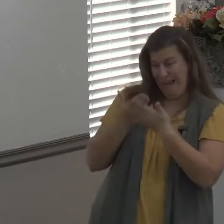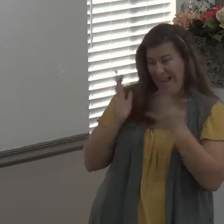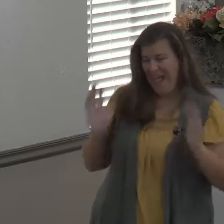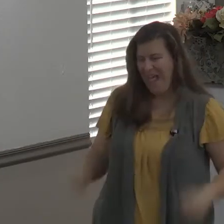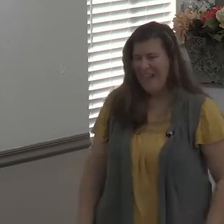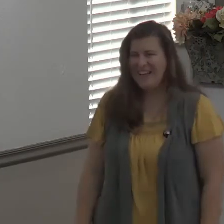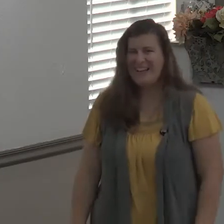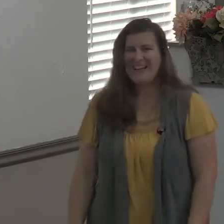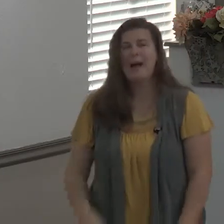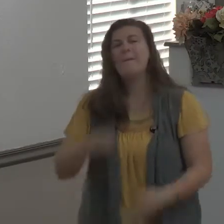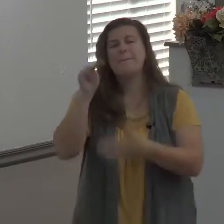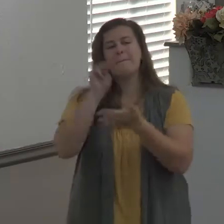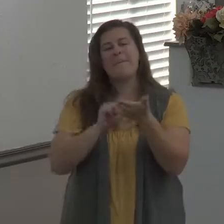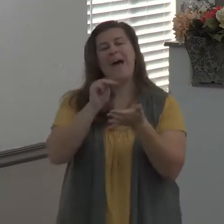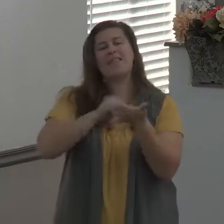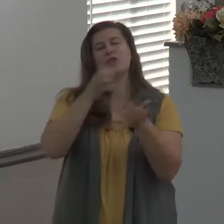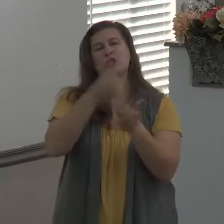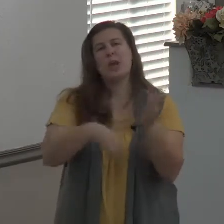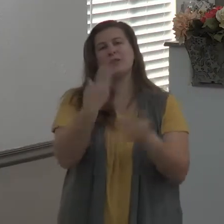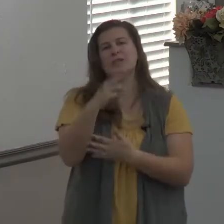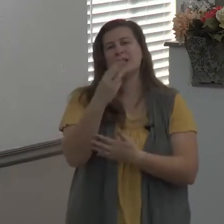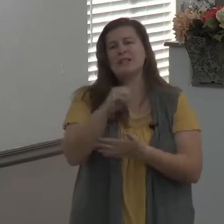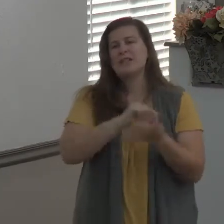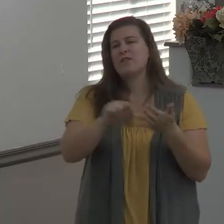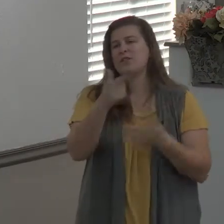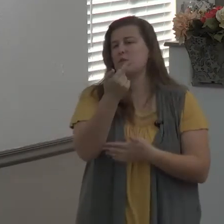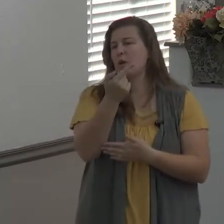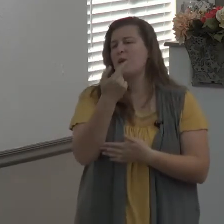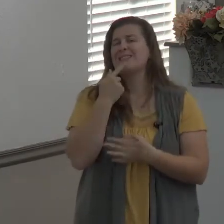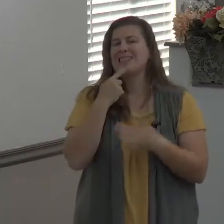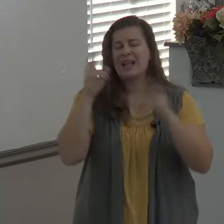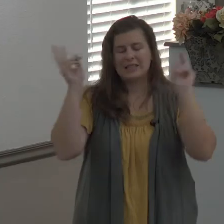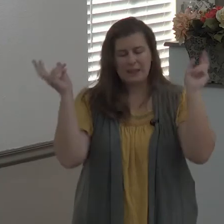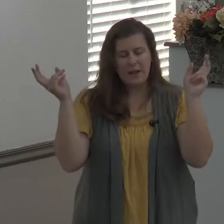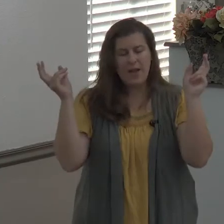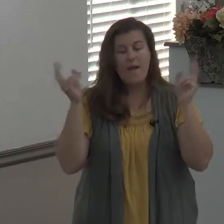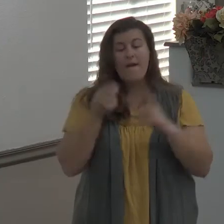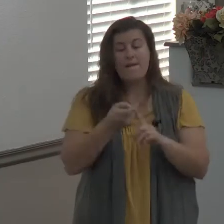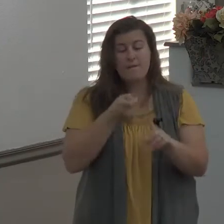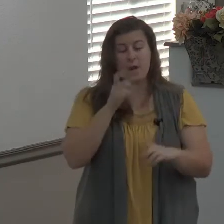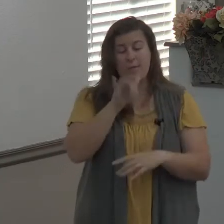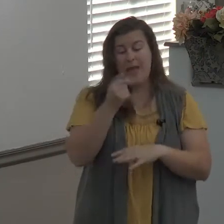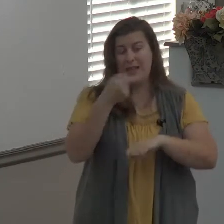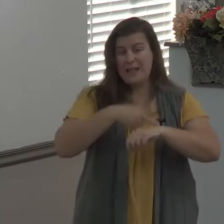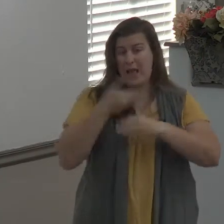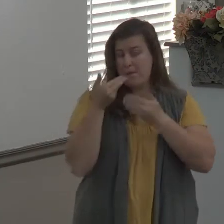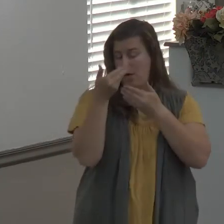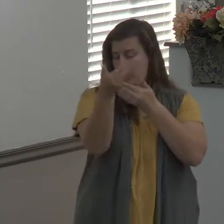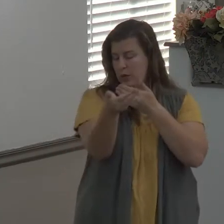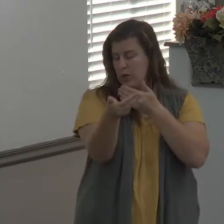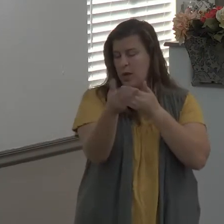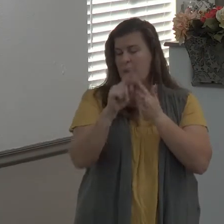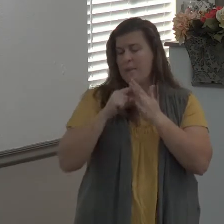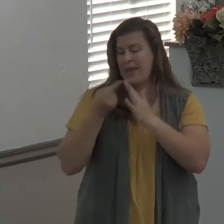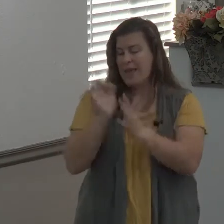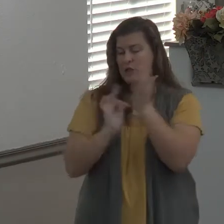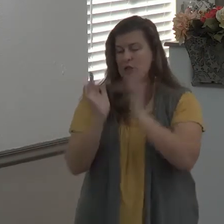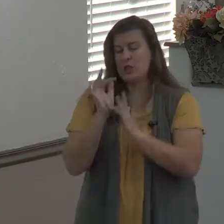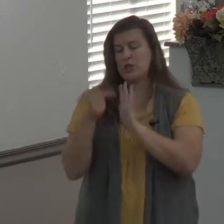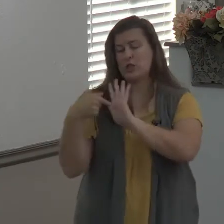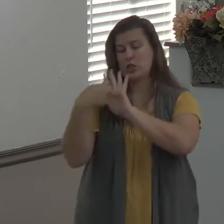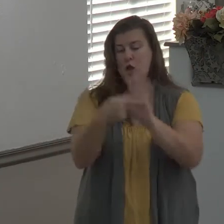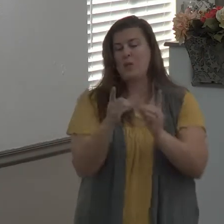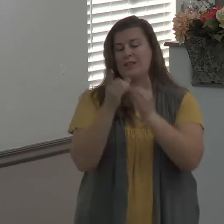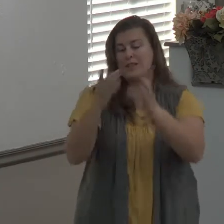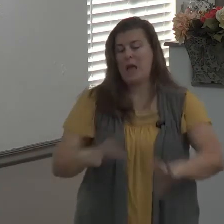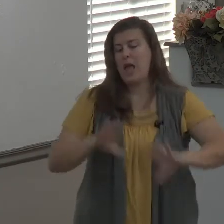that, you're missing me behind the scenes. In Matthew chapter 16, beginning in verse 21, the